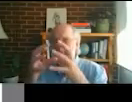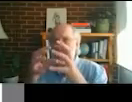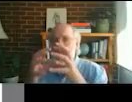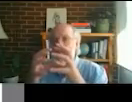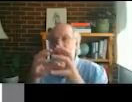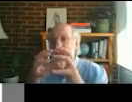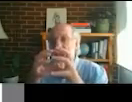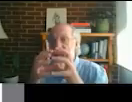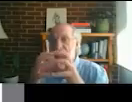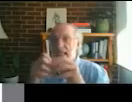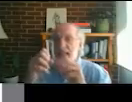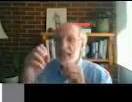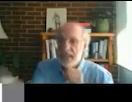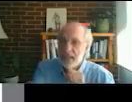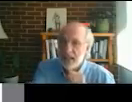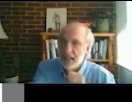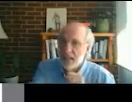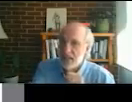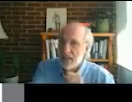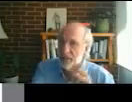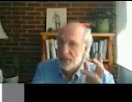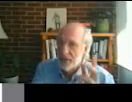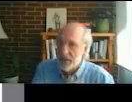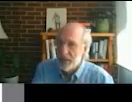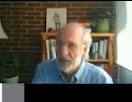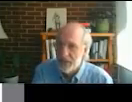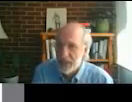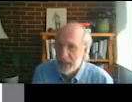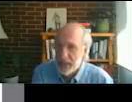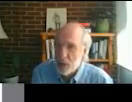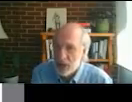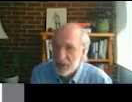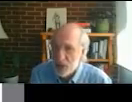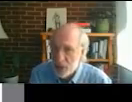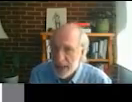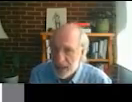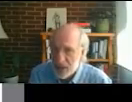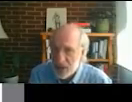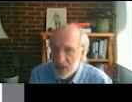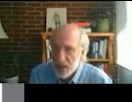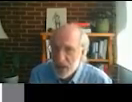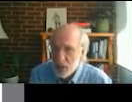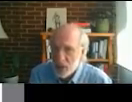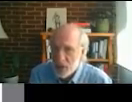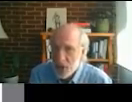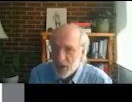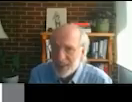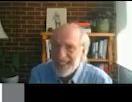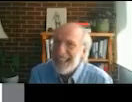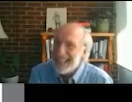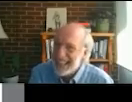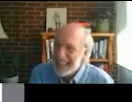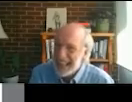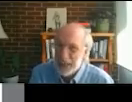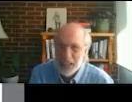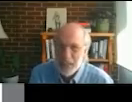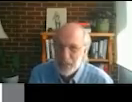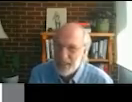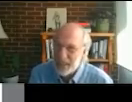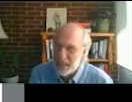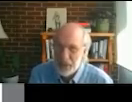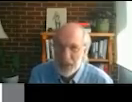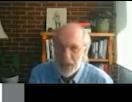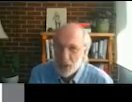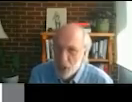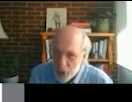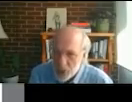you're just going to get the sign again and deliver if they don't give the correct response. Again, I am covering